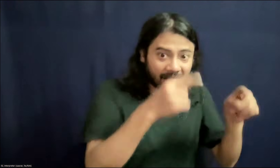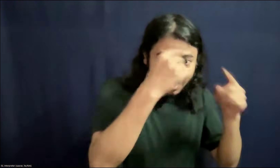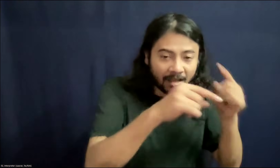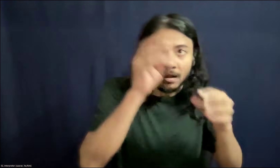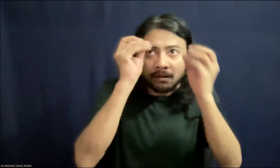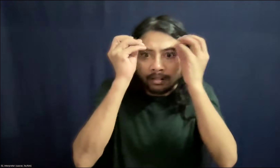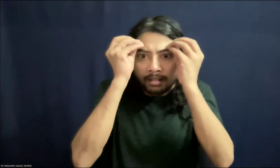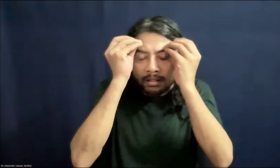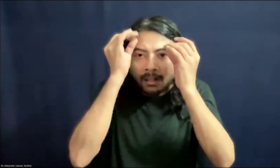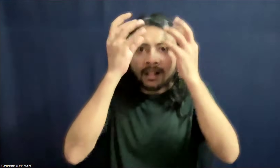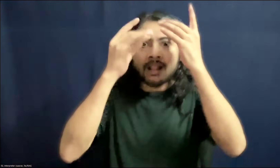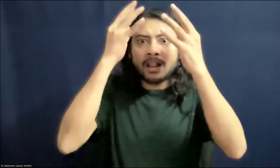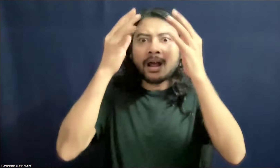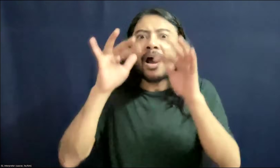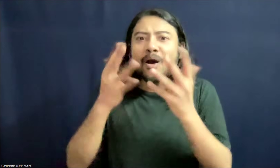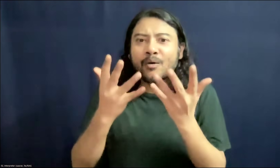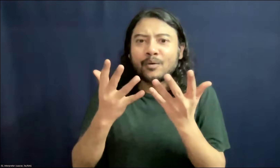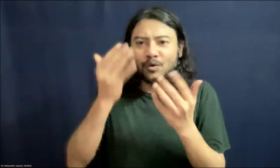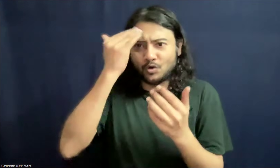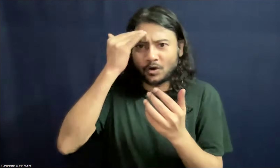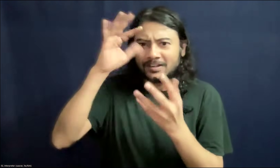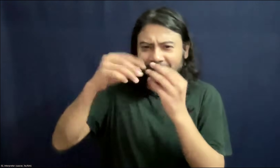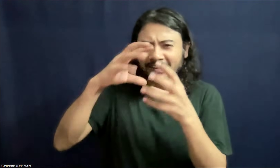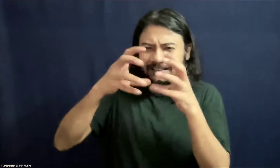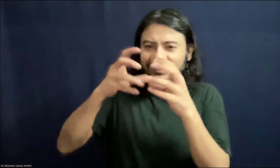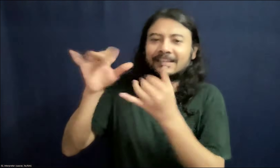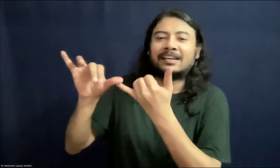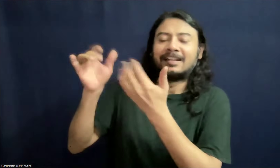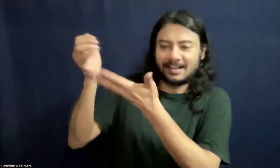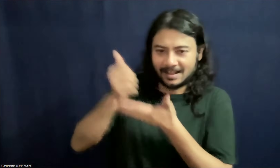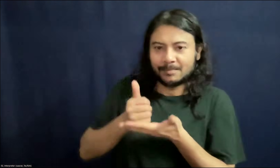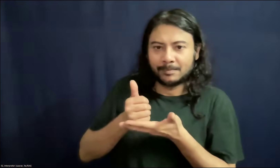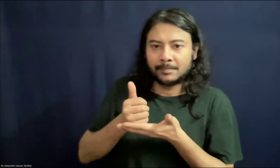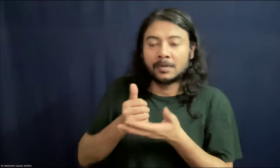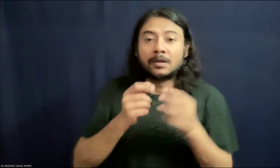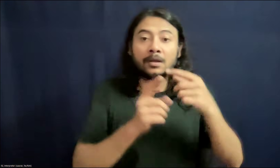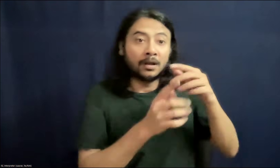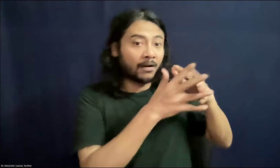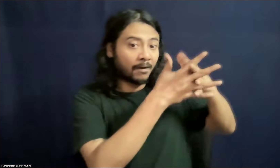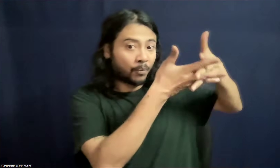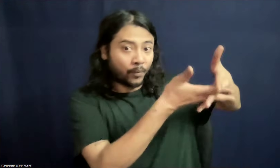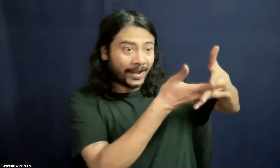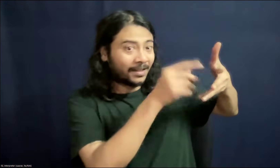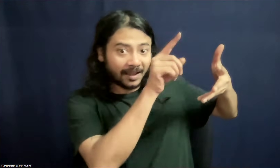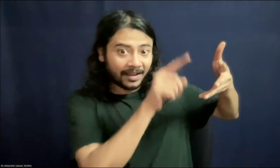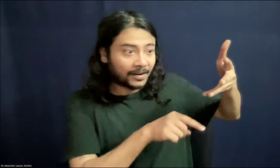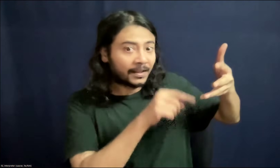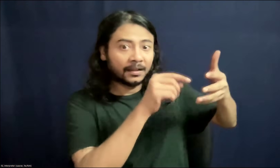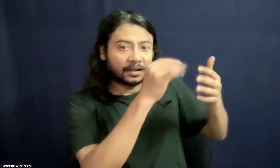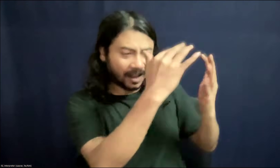knowledge. And he says the purpose of knowing all the Vedic knowledge is to know me, know Krishna.